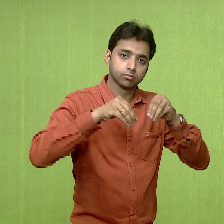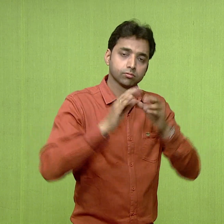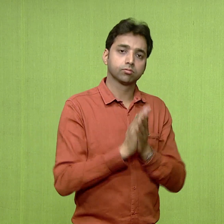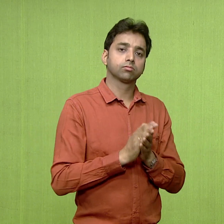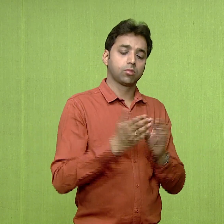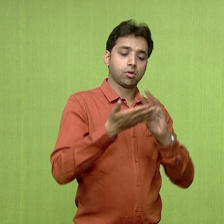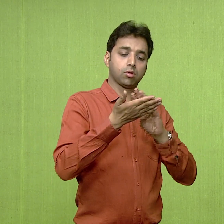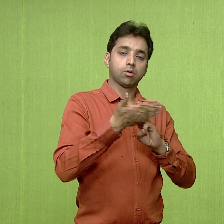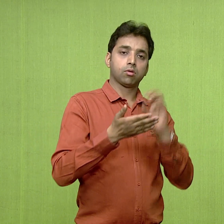monasteries,